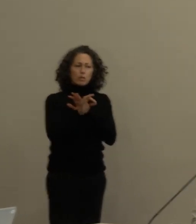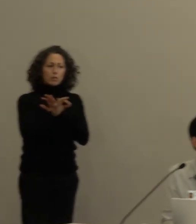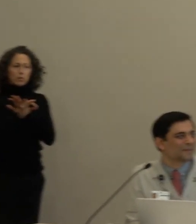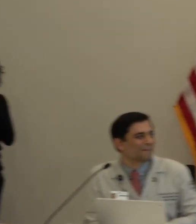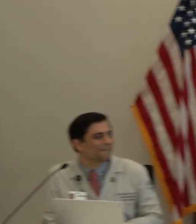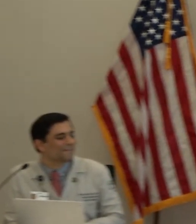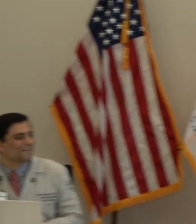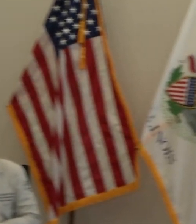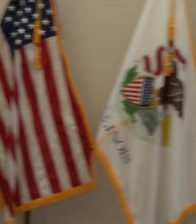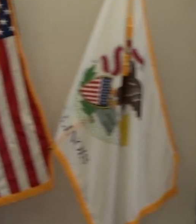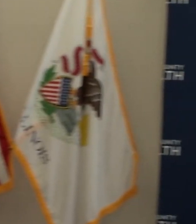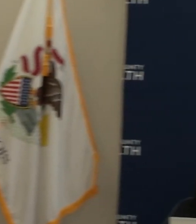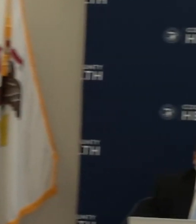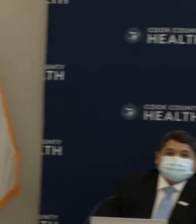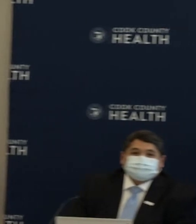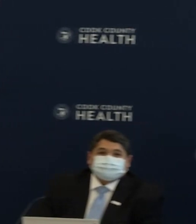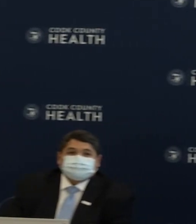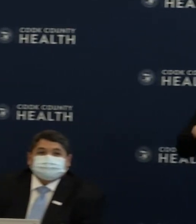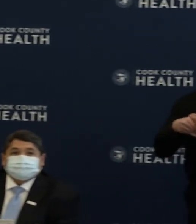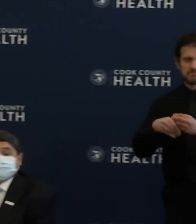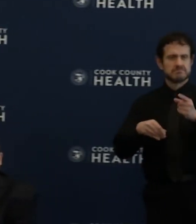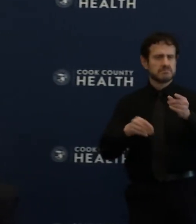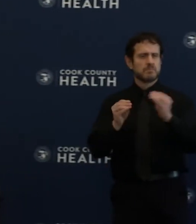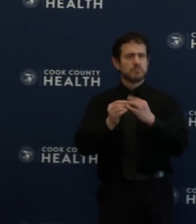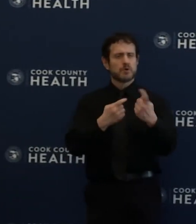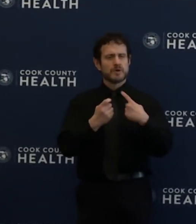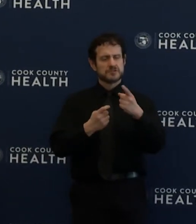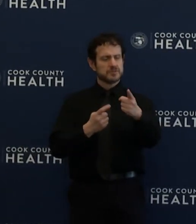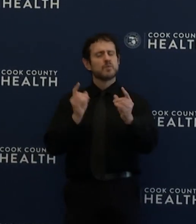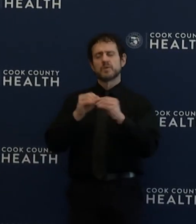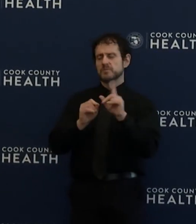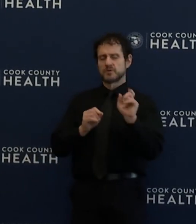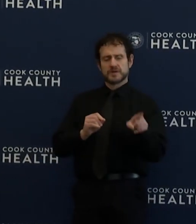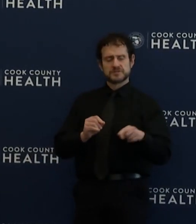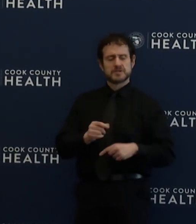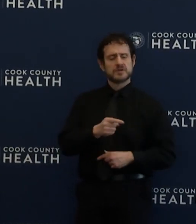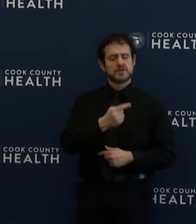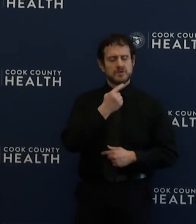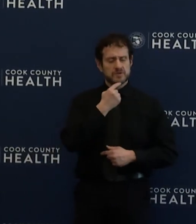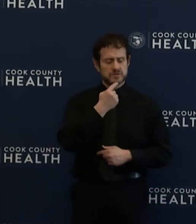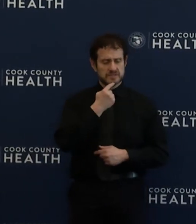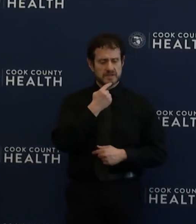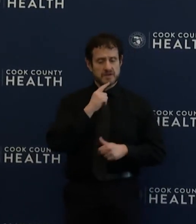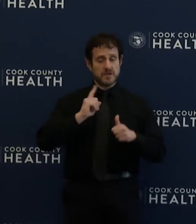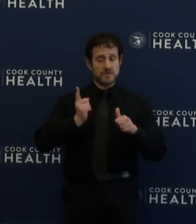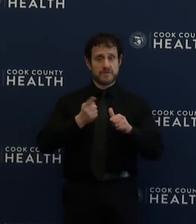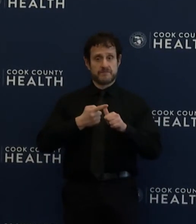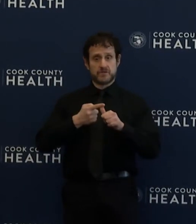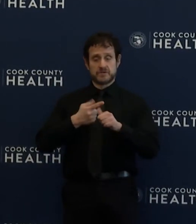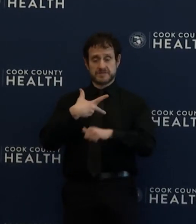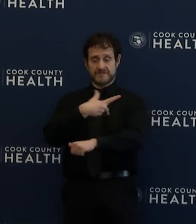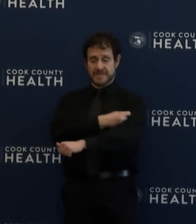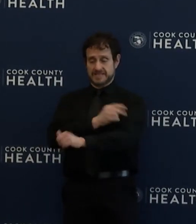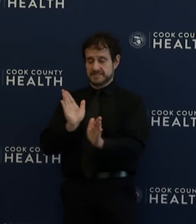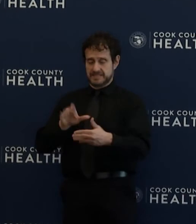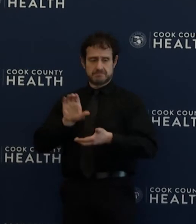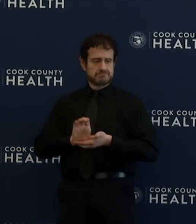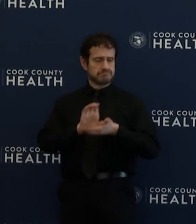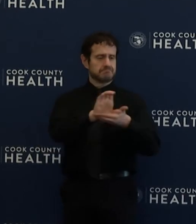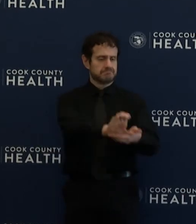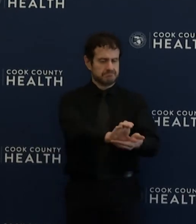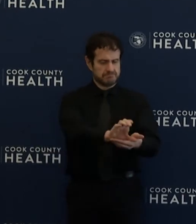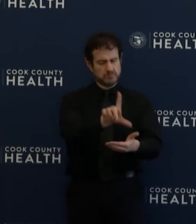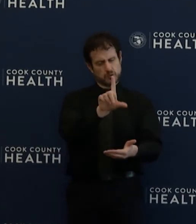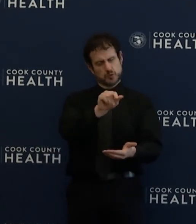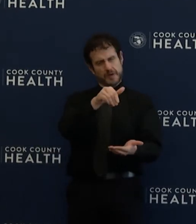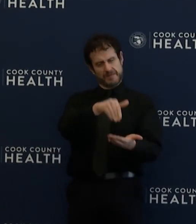speak. Okay. Next, do you have more questions? I have one more question. You mentioned that the first shipment will include 20,000